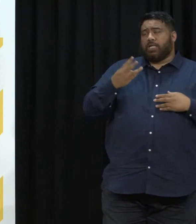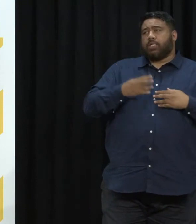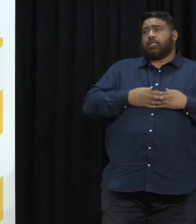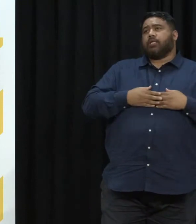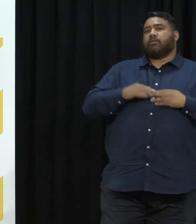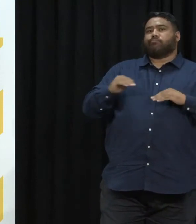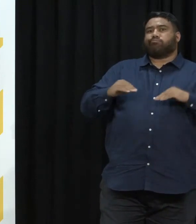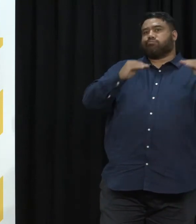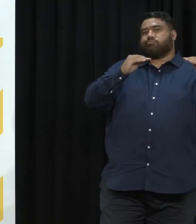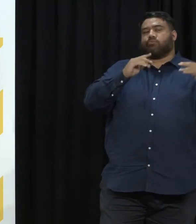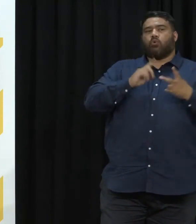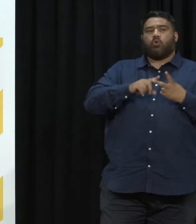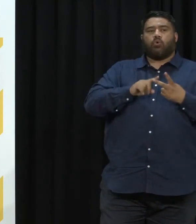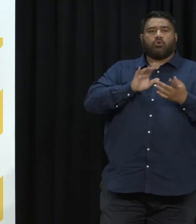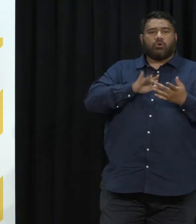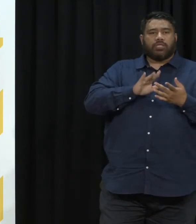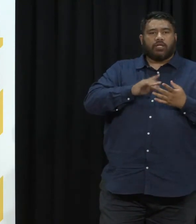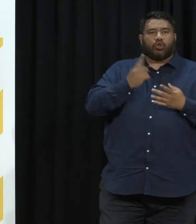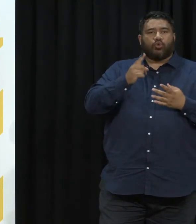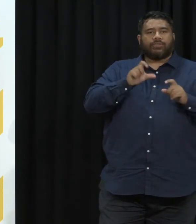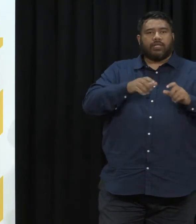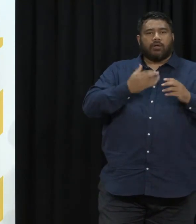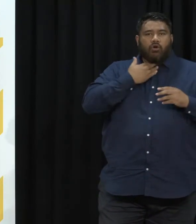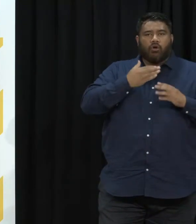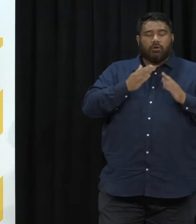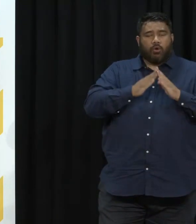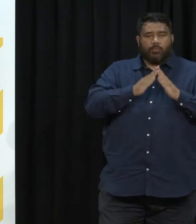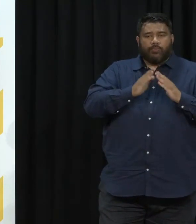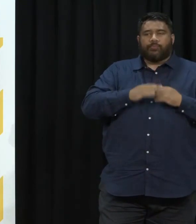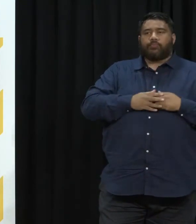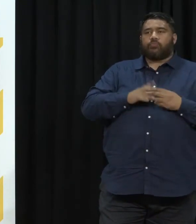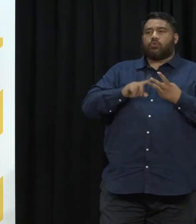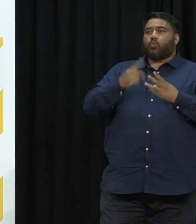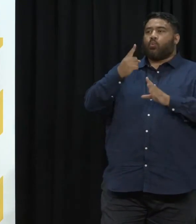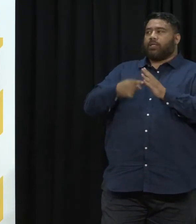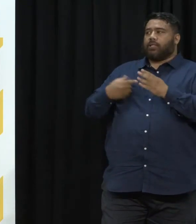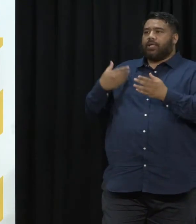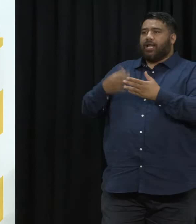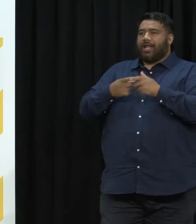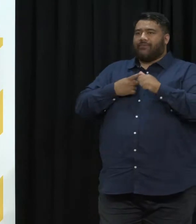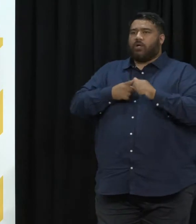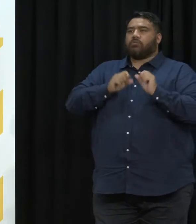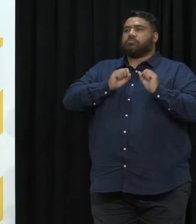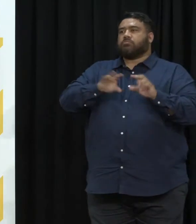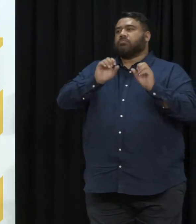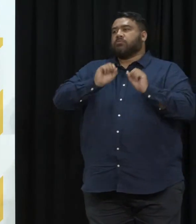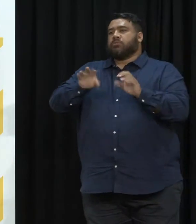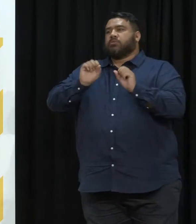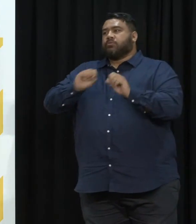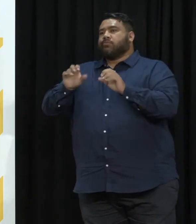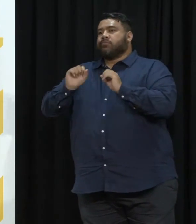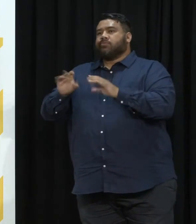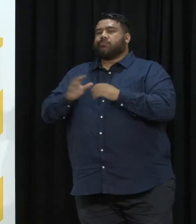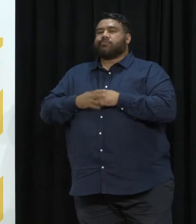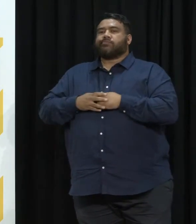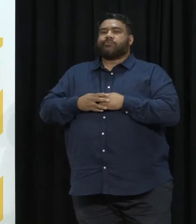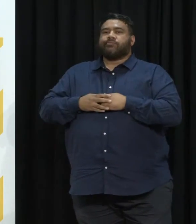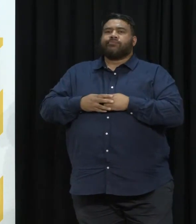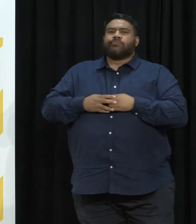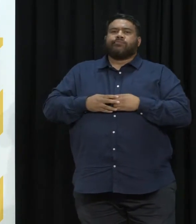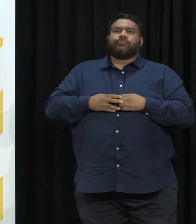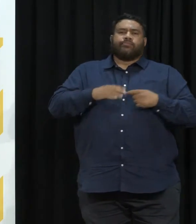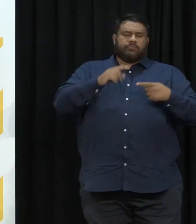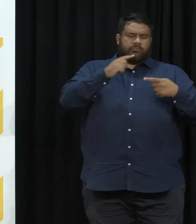with individuals who needed to stay at home, including 1 year's worth of ongoing advice that when you're sick, stay home. All of those multiple